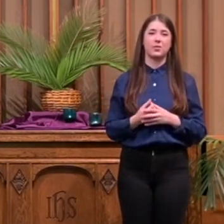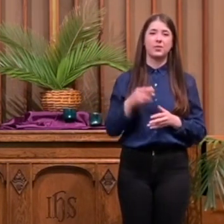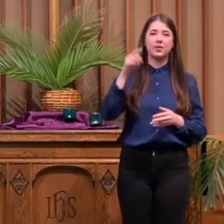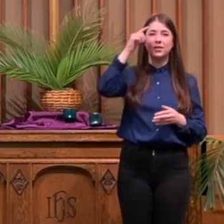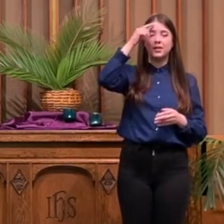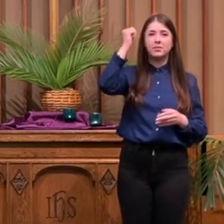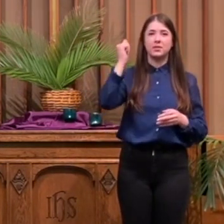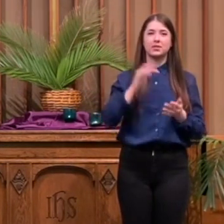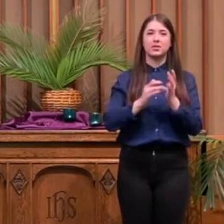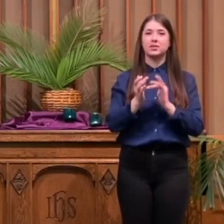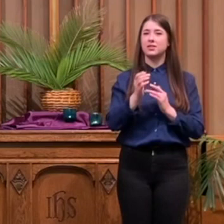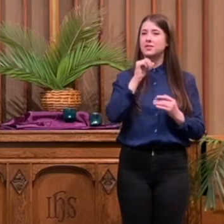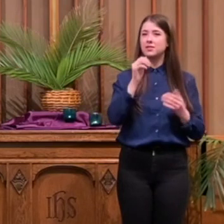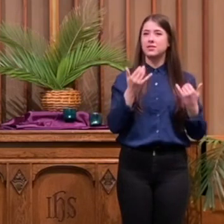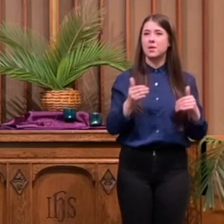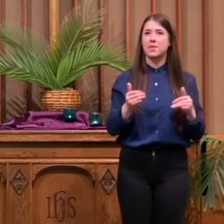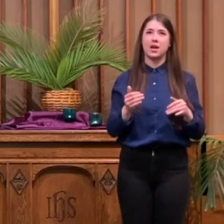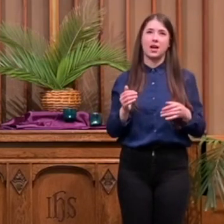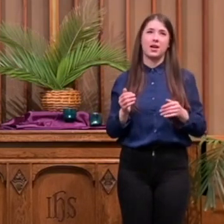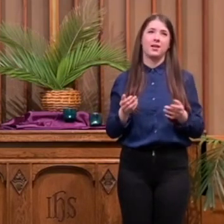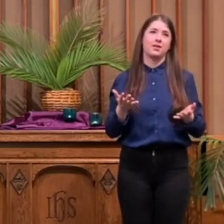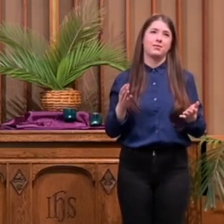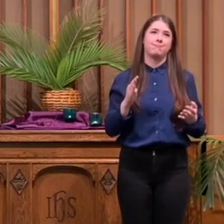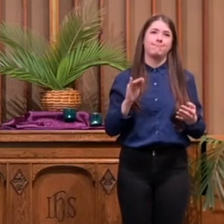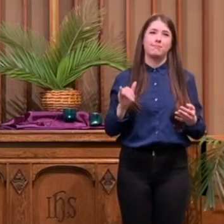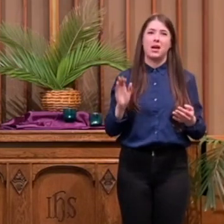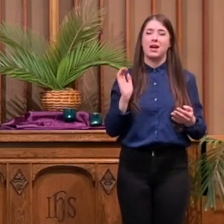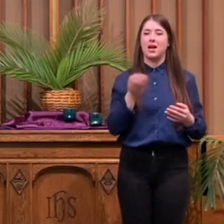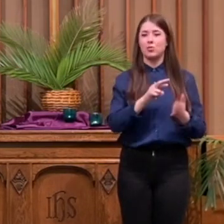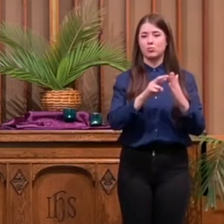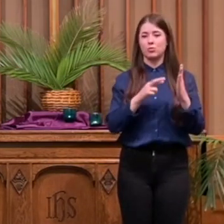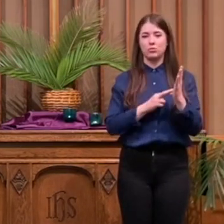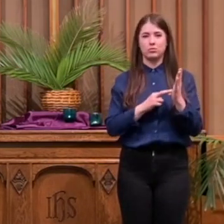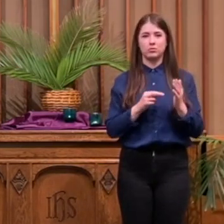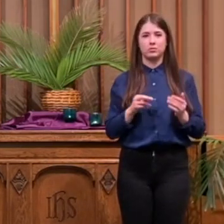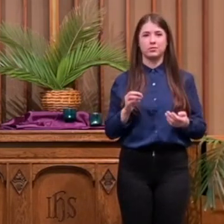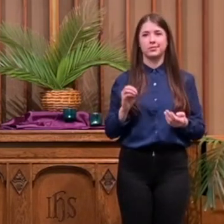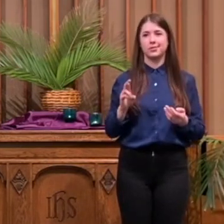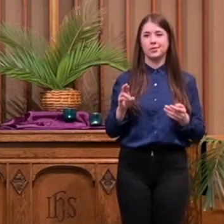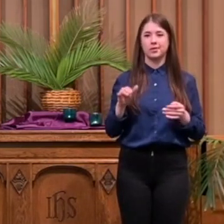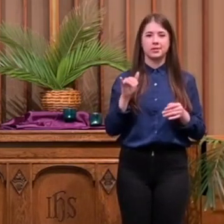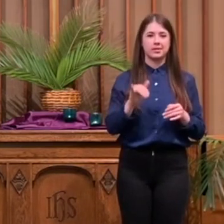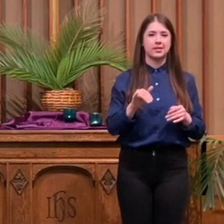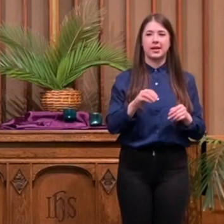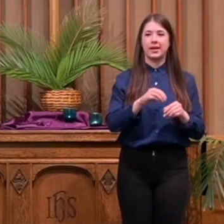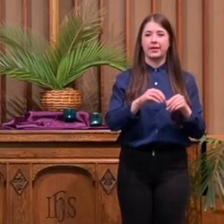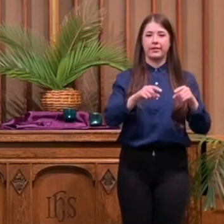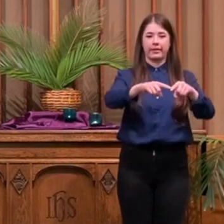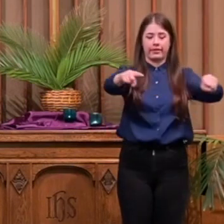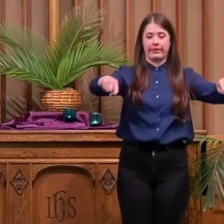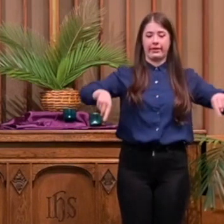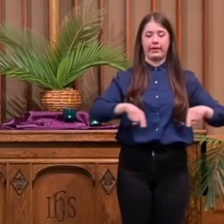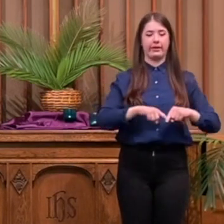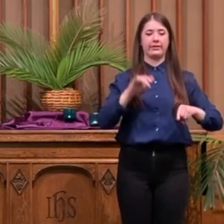Because Jesus doesn't play by our rules or stay within the perimeters that we set